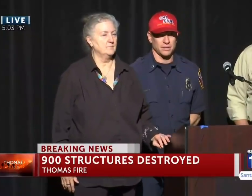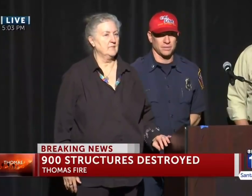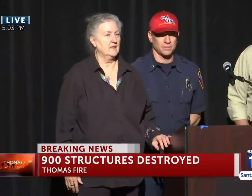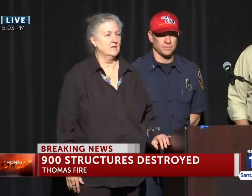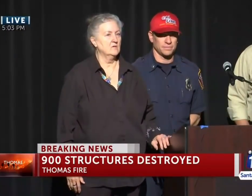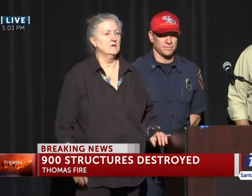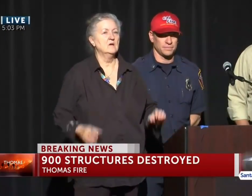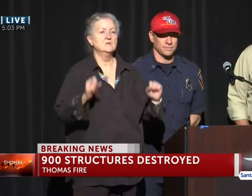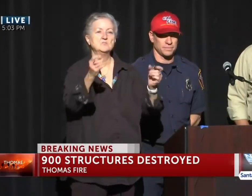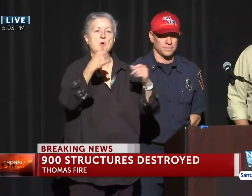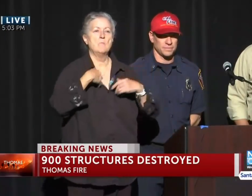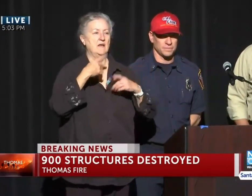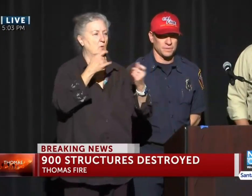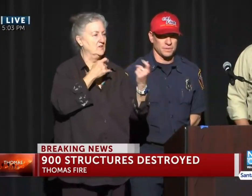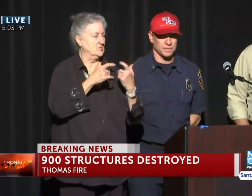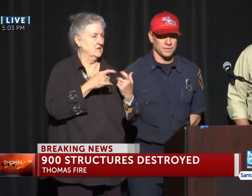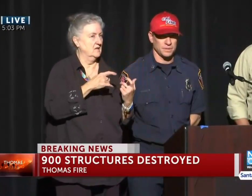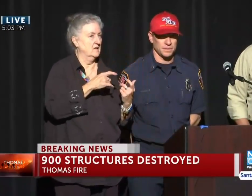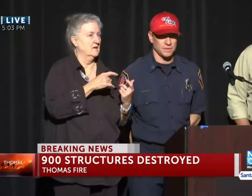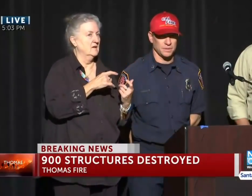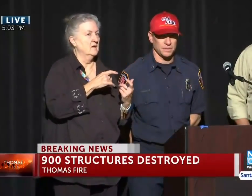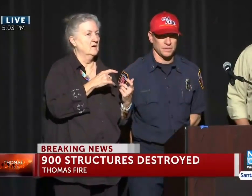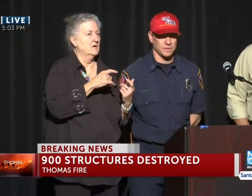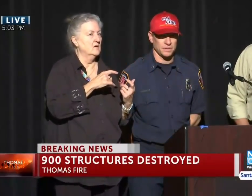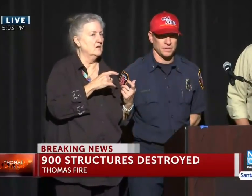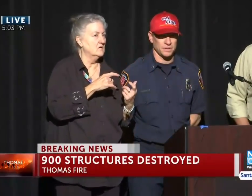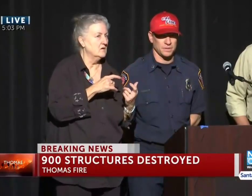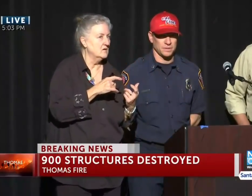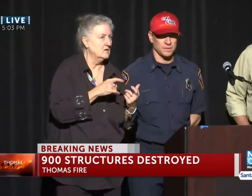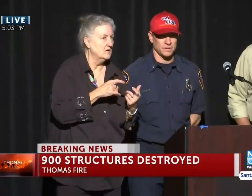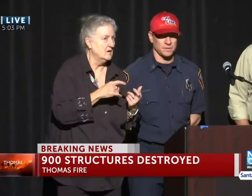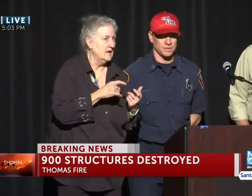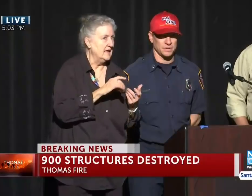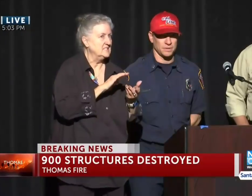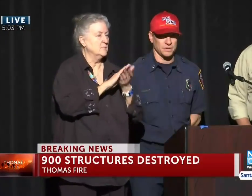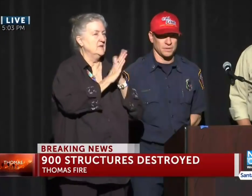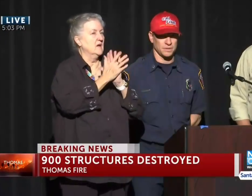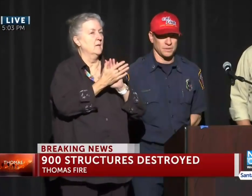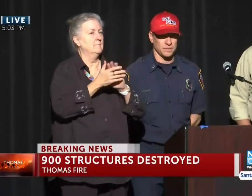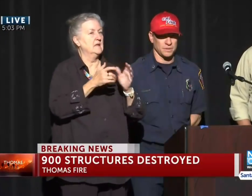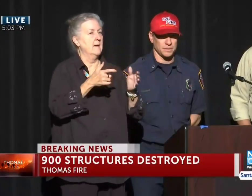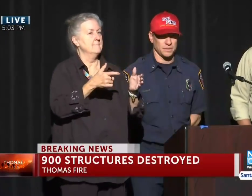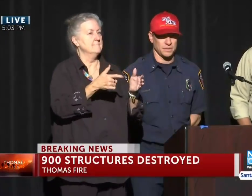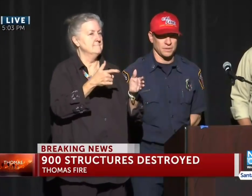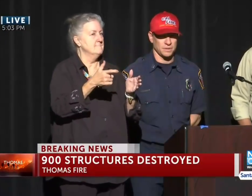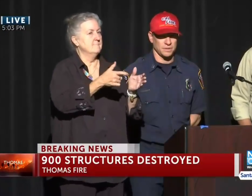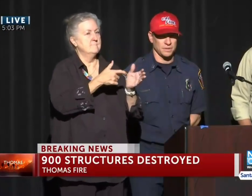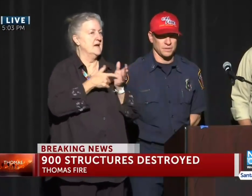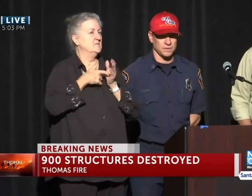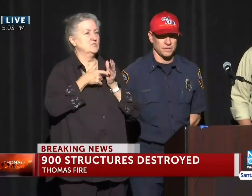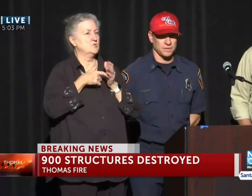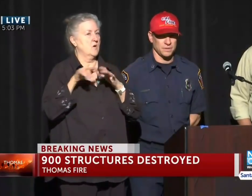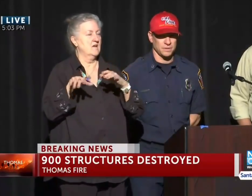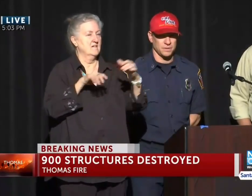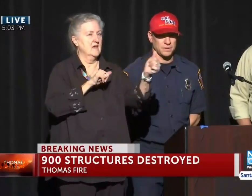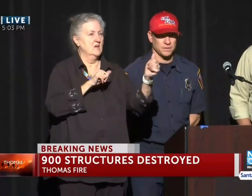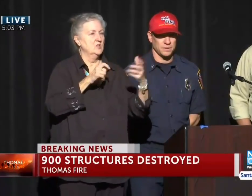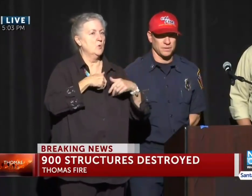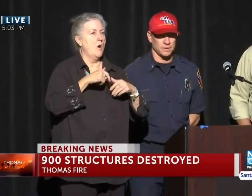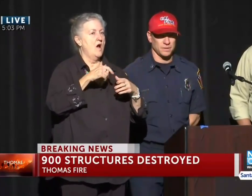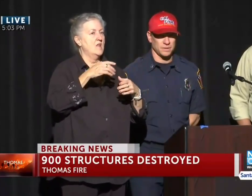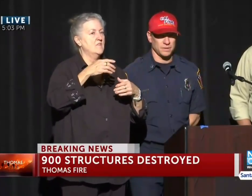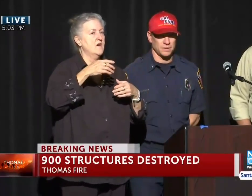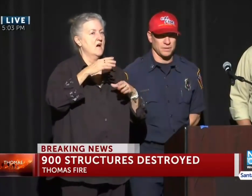Okay. So my question was, if we become mandatorily evacuated, do you want the front